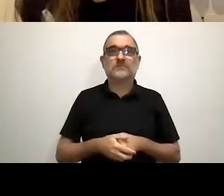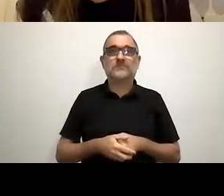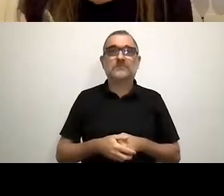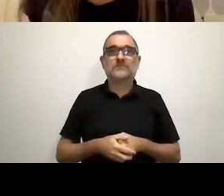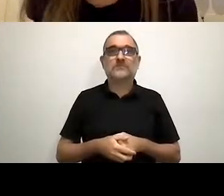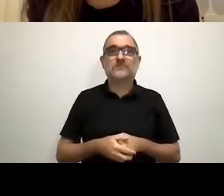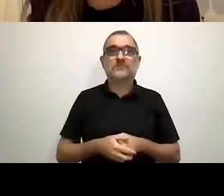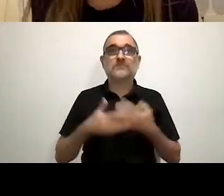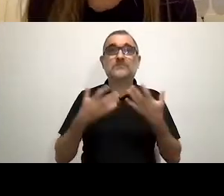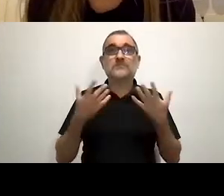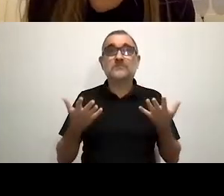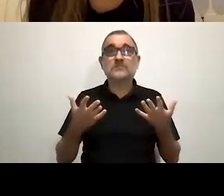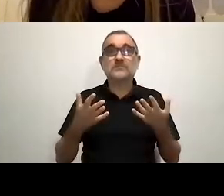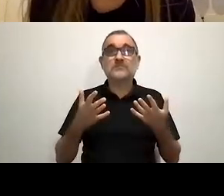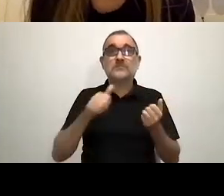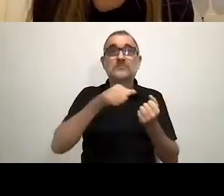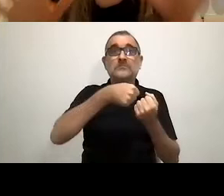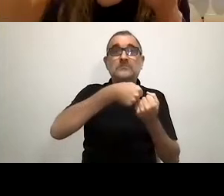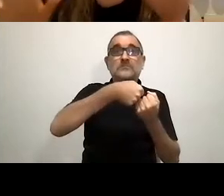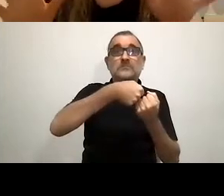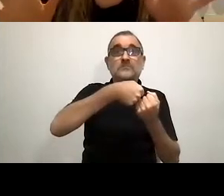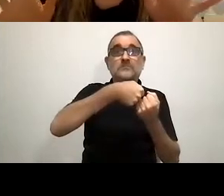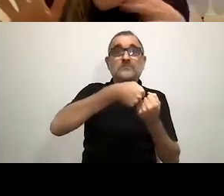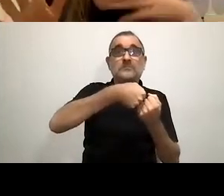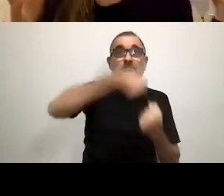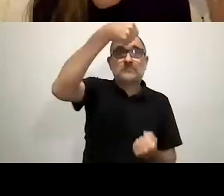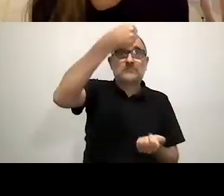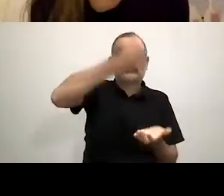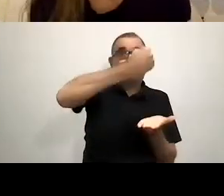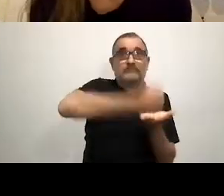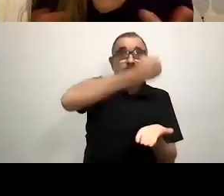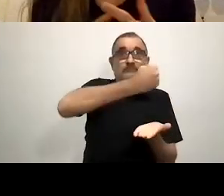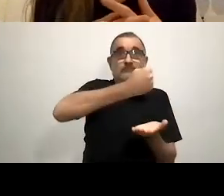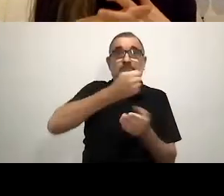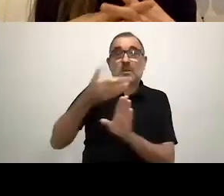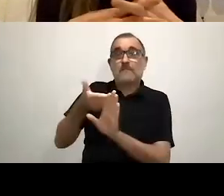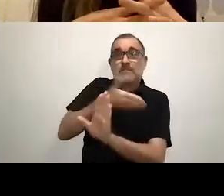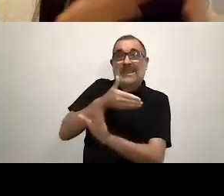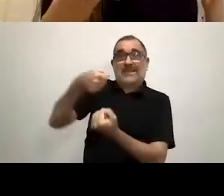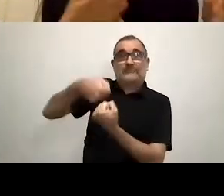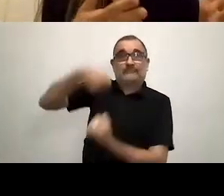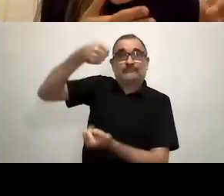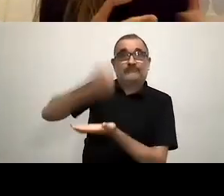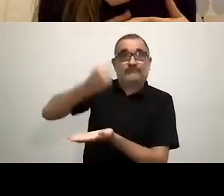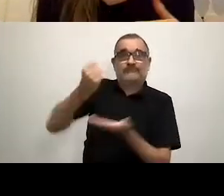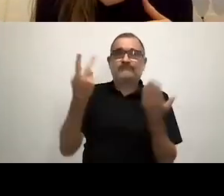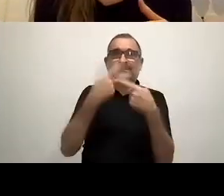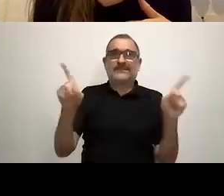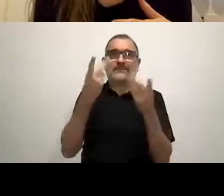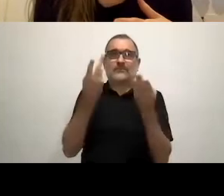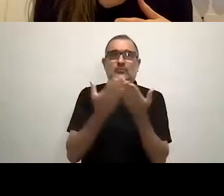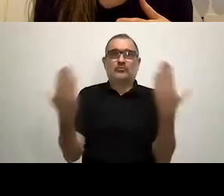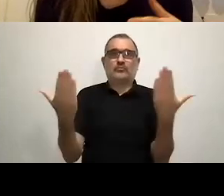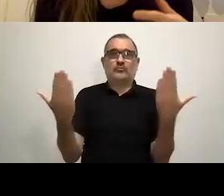and pre-accreditation, just going to go over some of the differences. So how to obtain